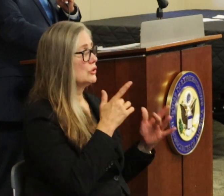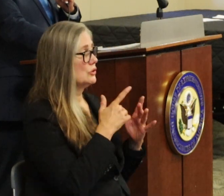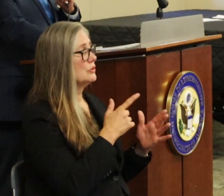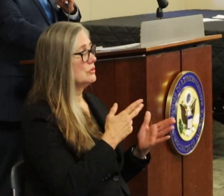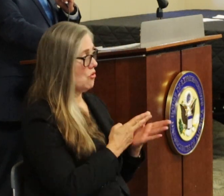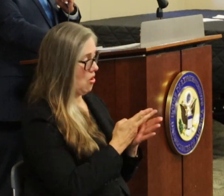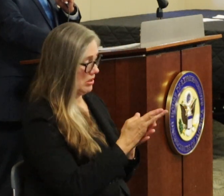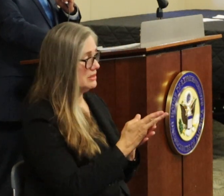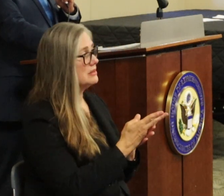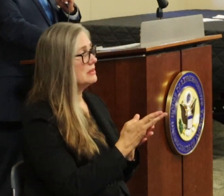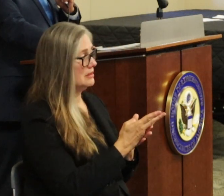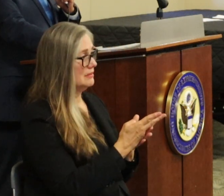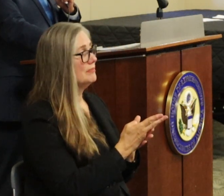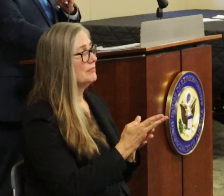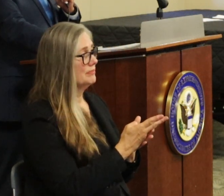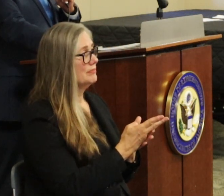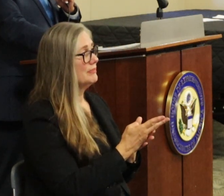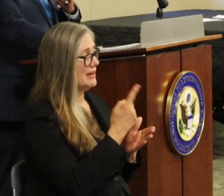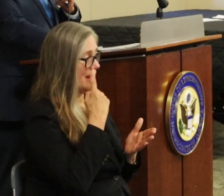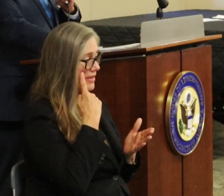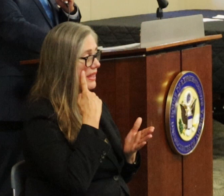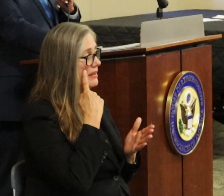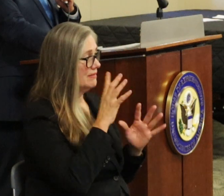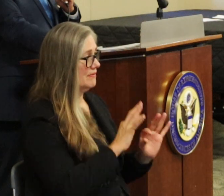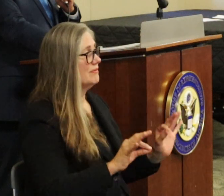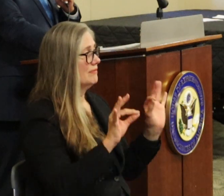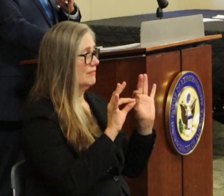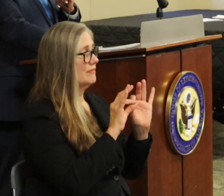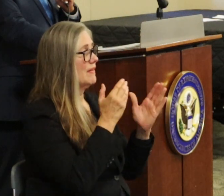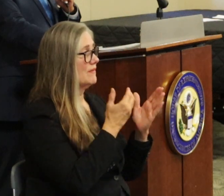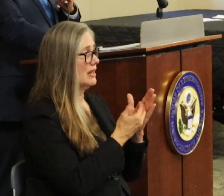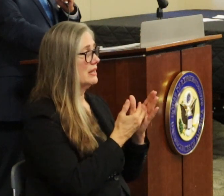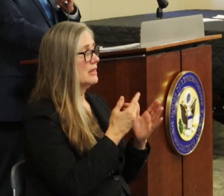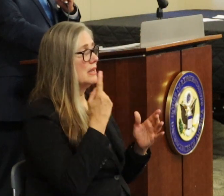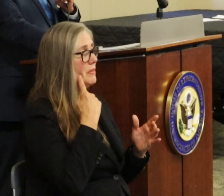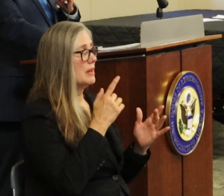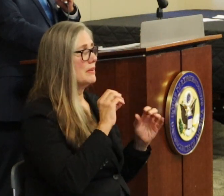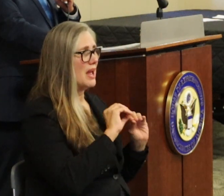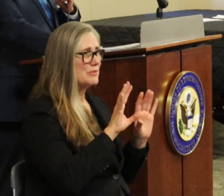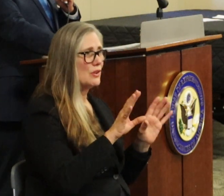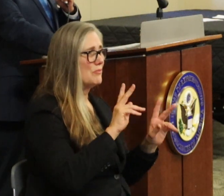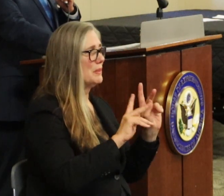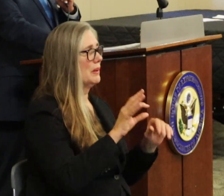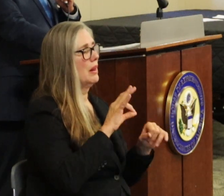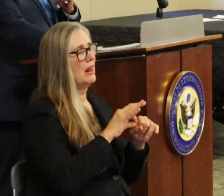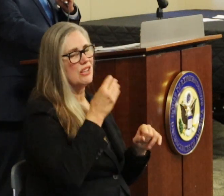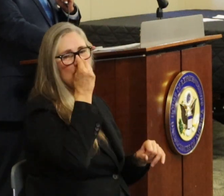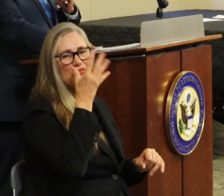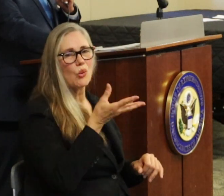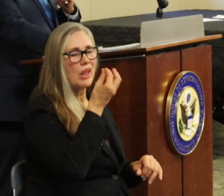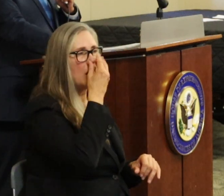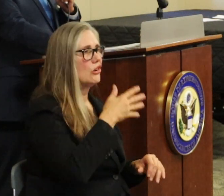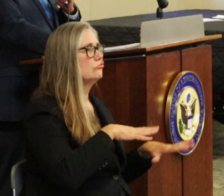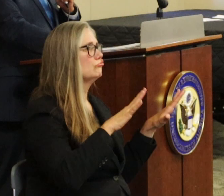valid. But my observation is voter apathy. So many people who are registered